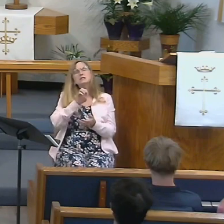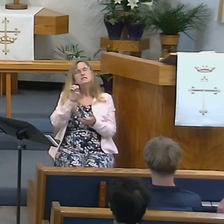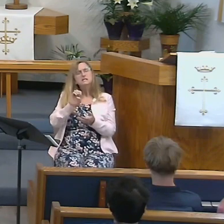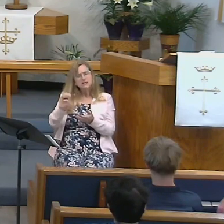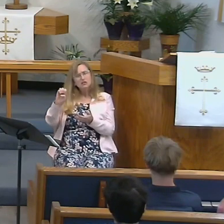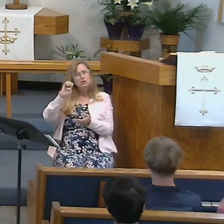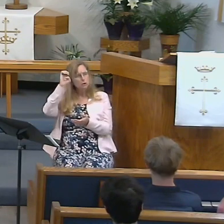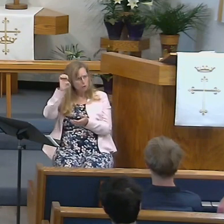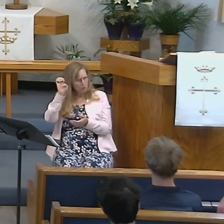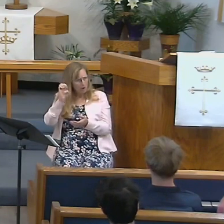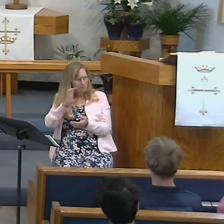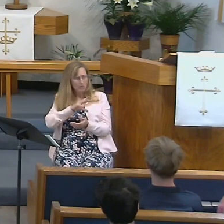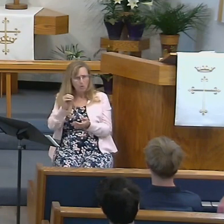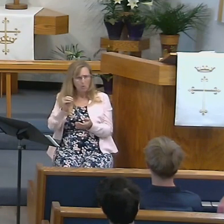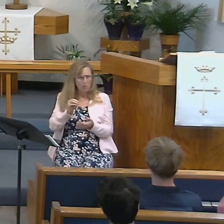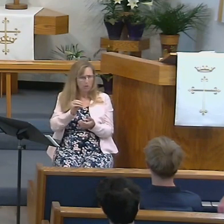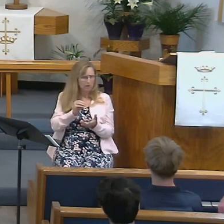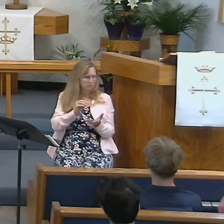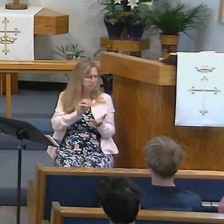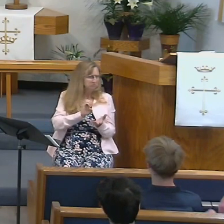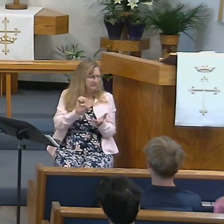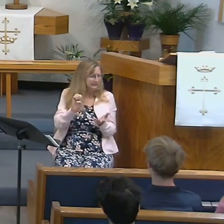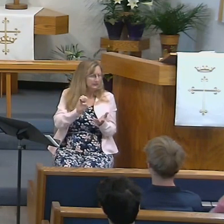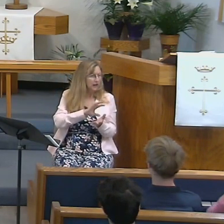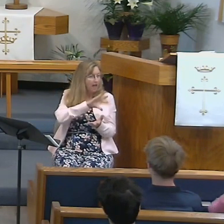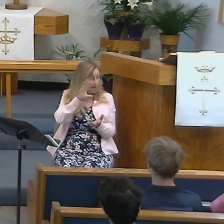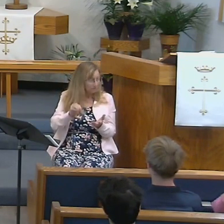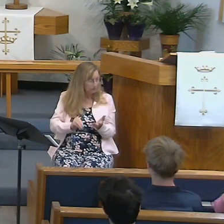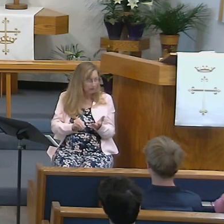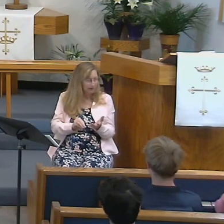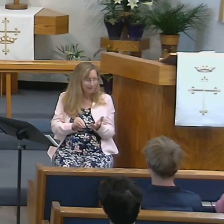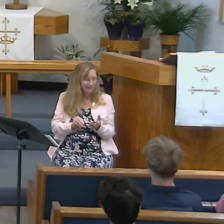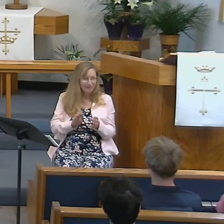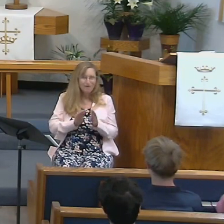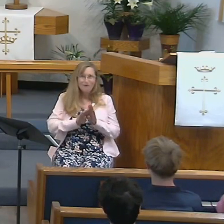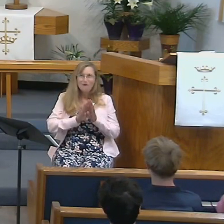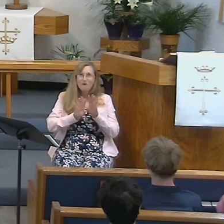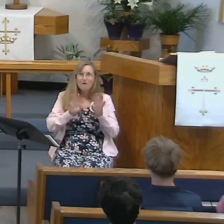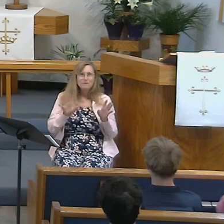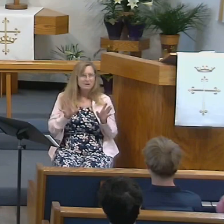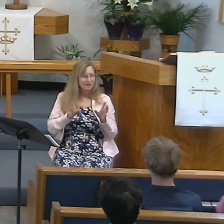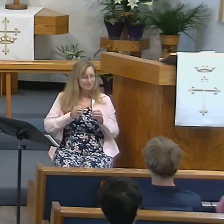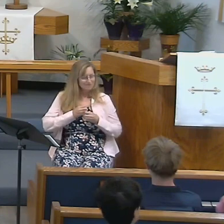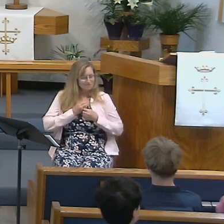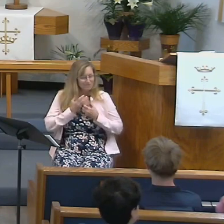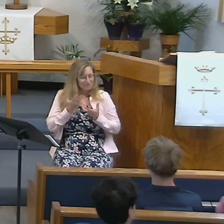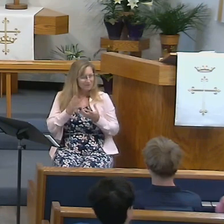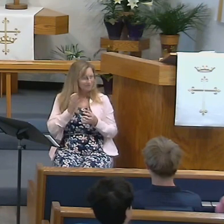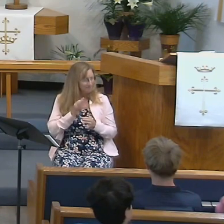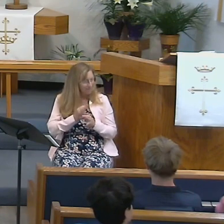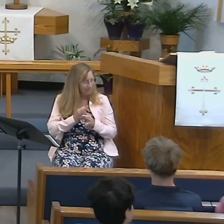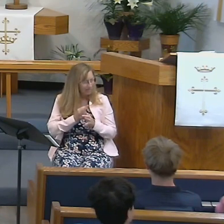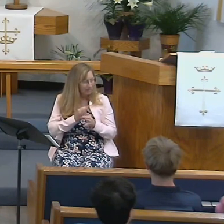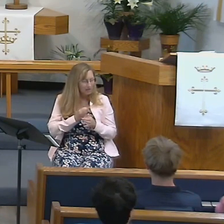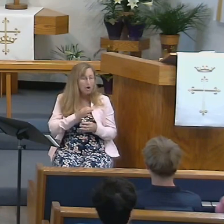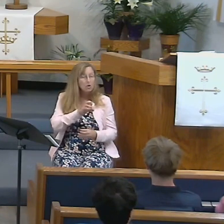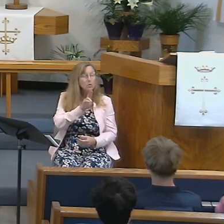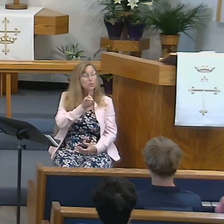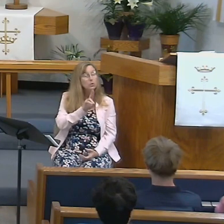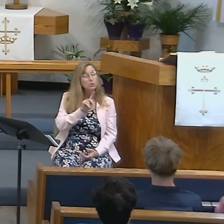Africa in their openness to express their faith. In Ukraine, for example,